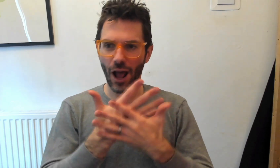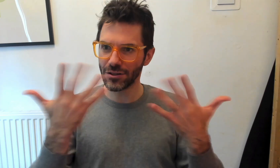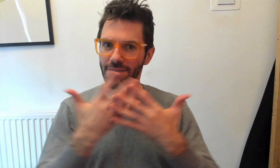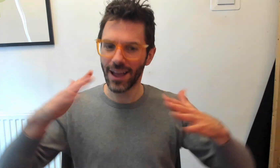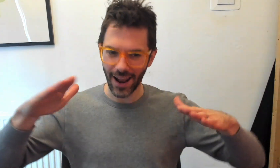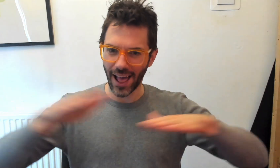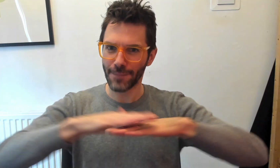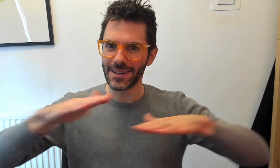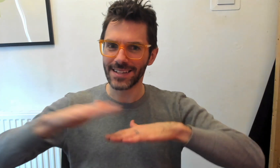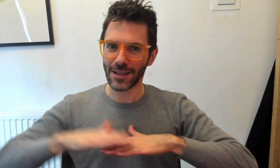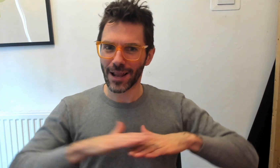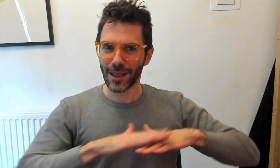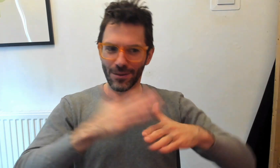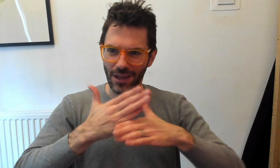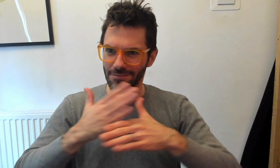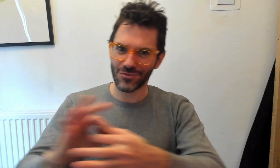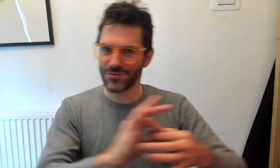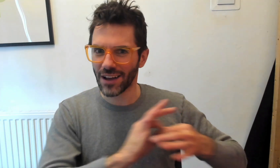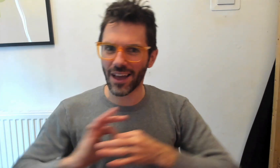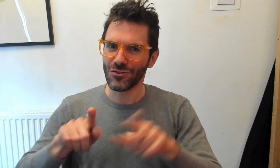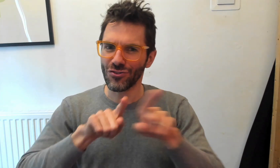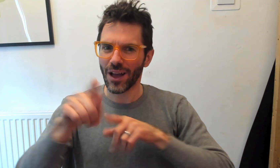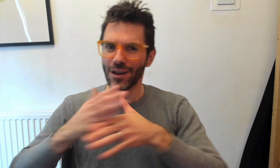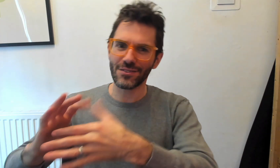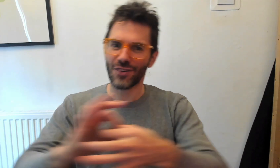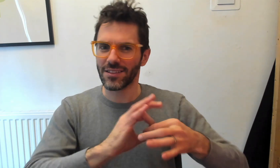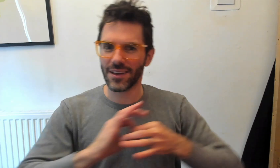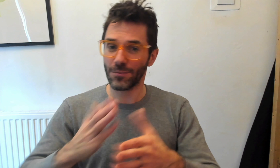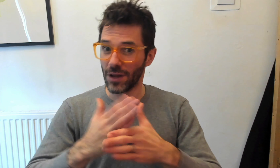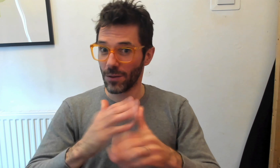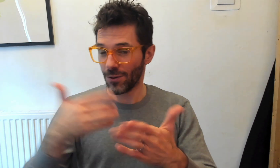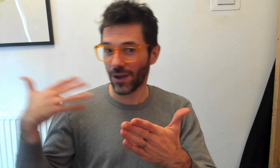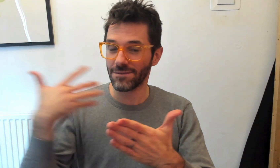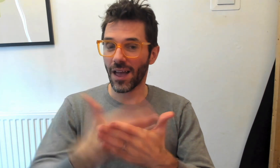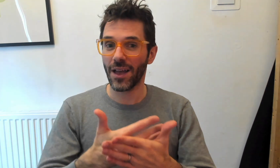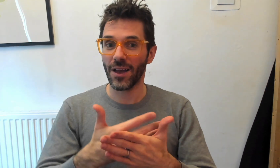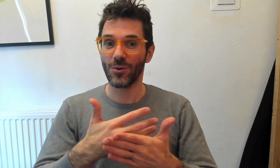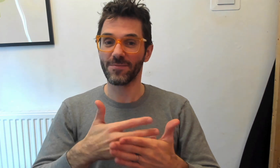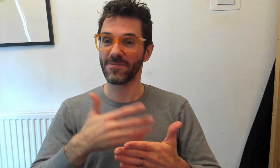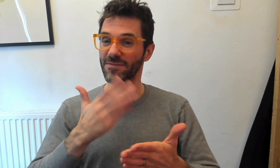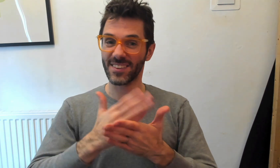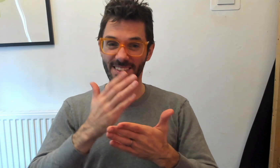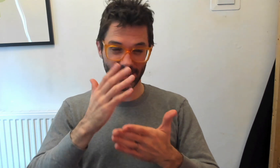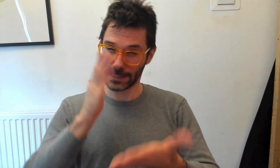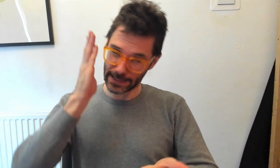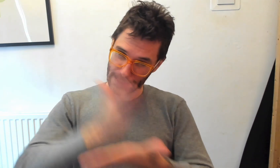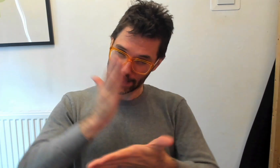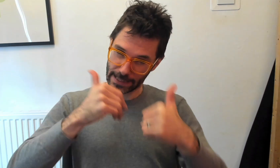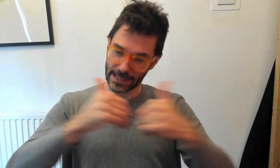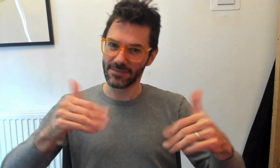So there are many areas of our work which overlaps, where we collaborate, and it's worked very well since the team was set